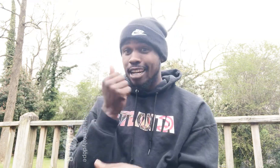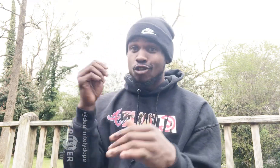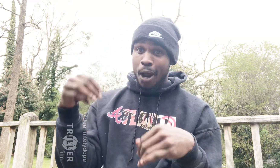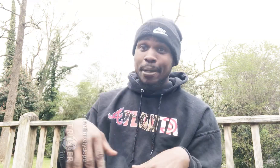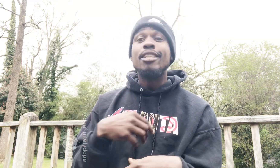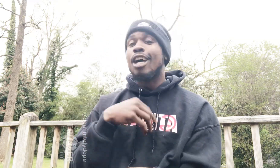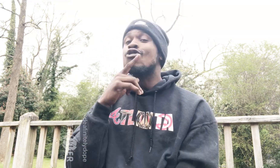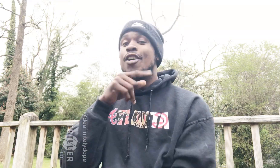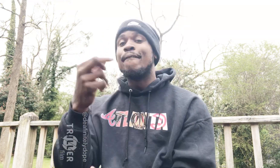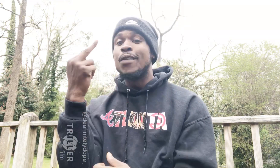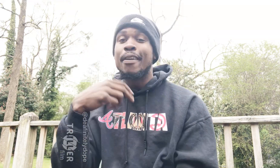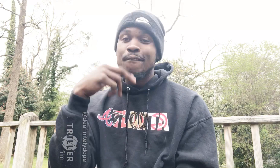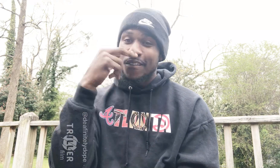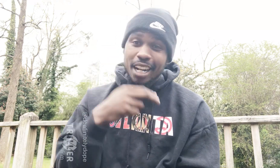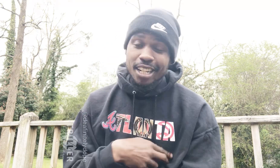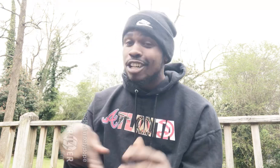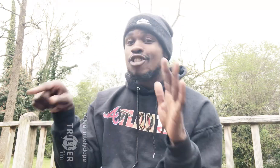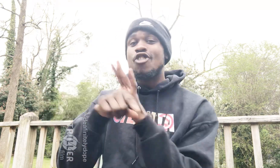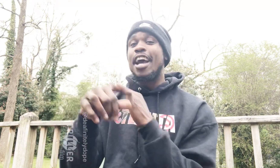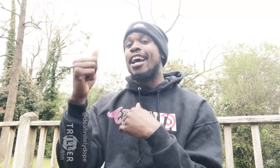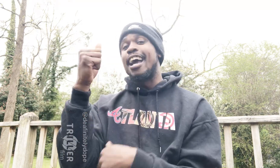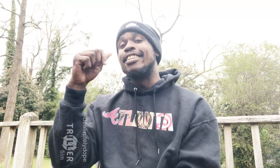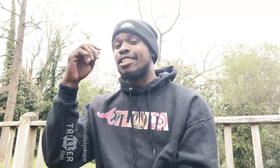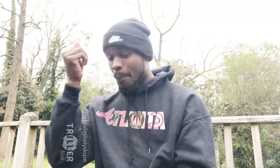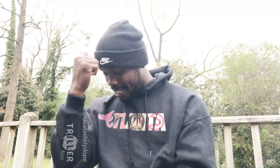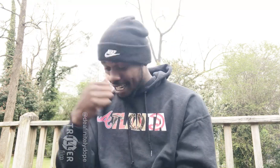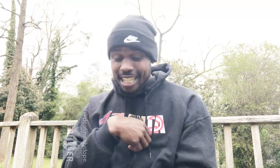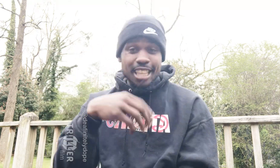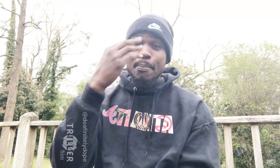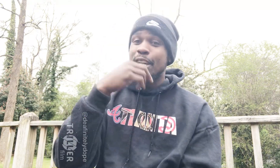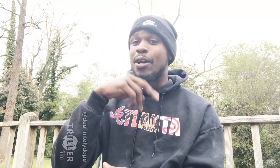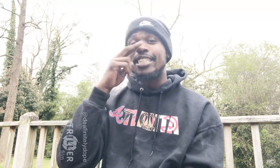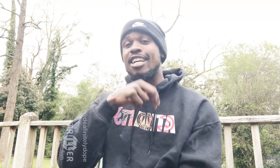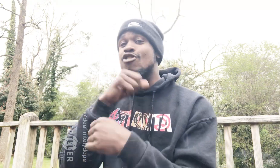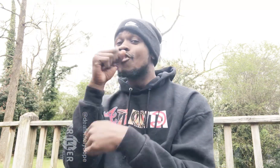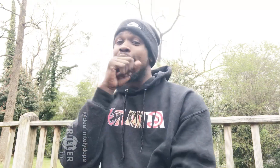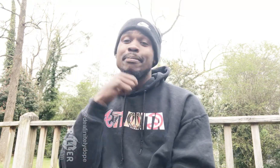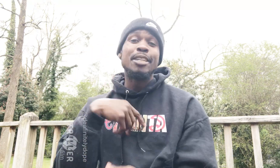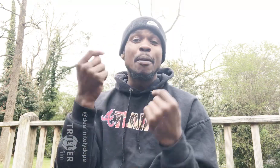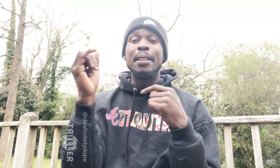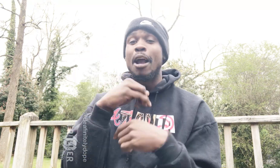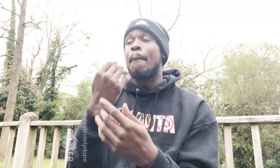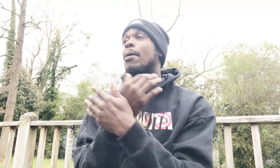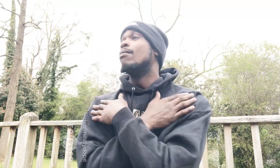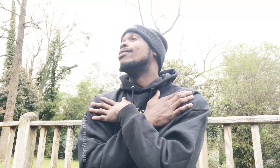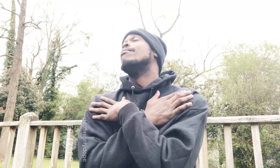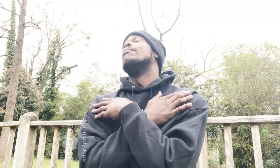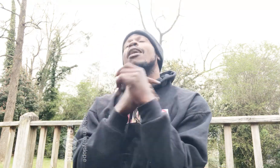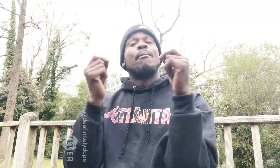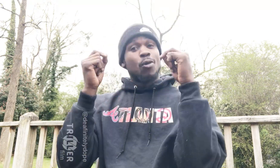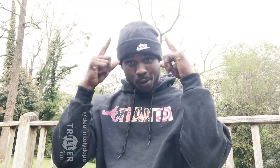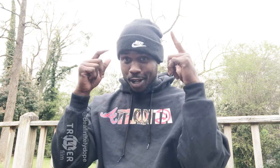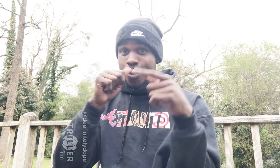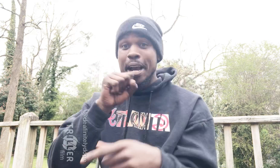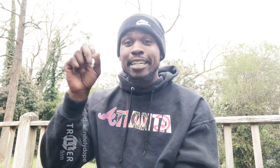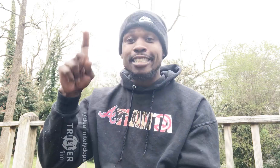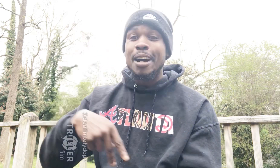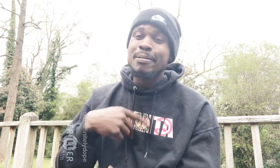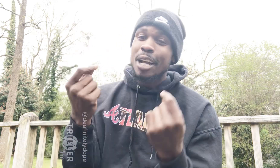dropping, that's real fucking funny. Grade A dummy, sleeping on a nigga rap, something like a mummy. But I'ma wake your ass up, something like